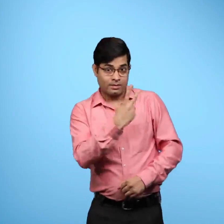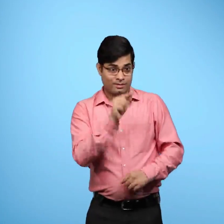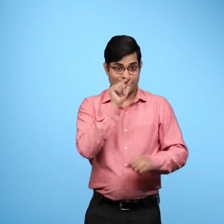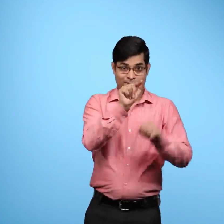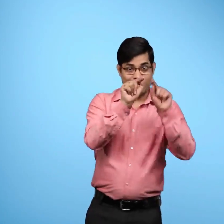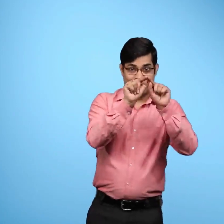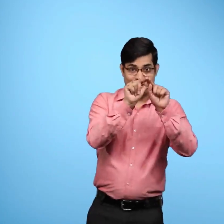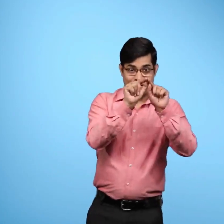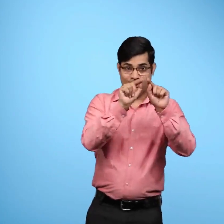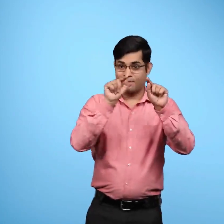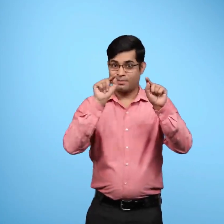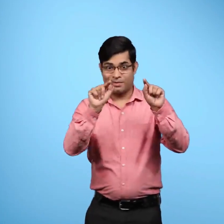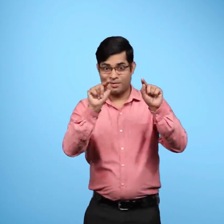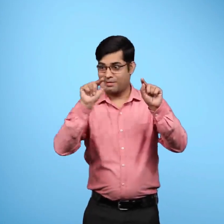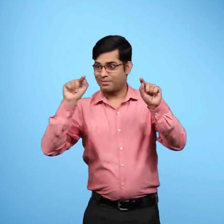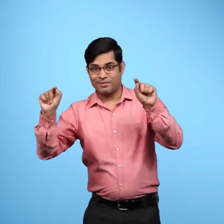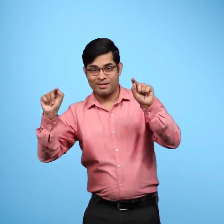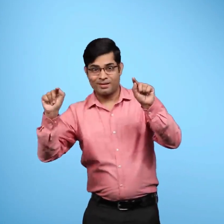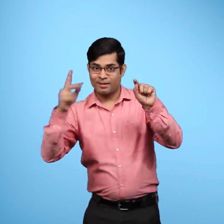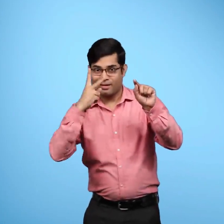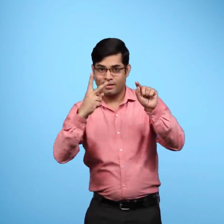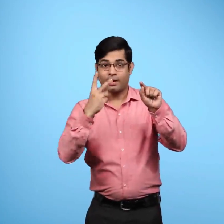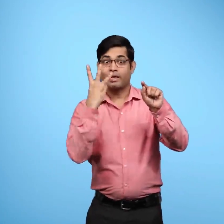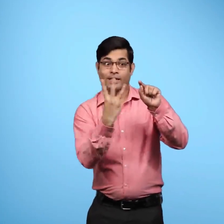by joining 3 dots.